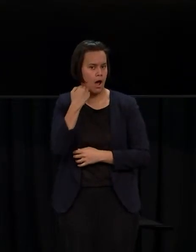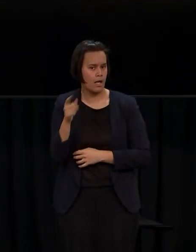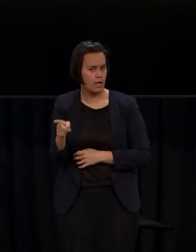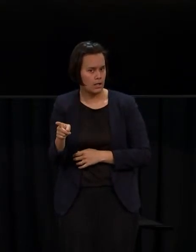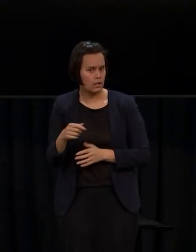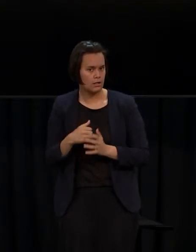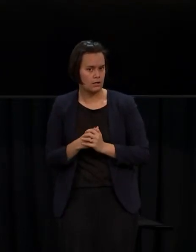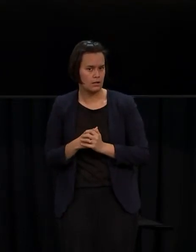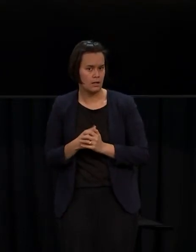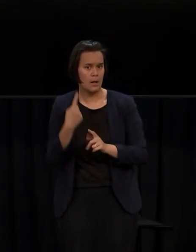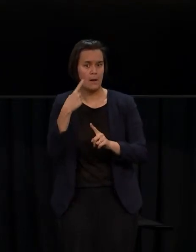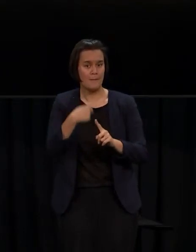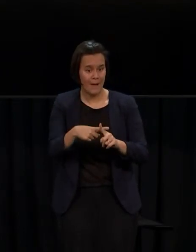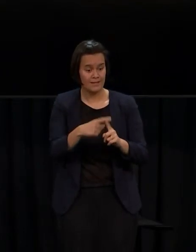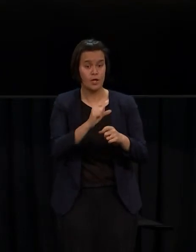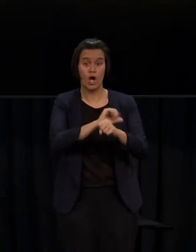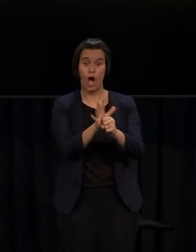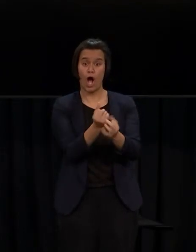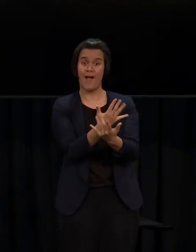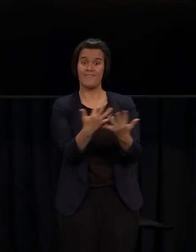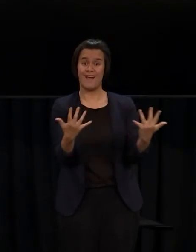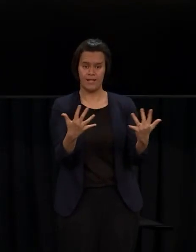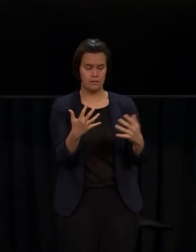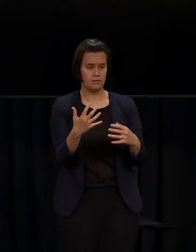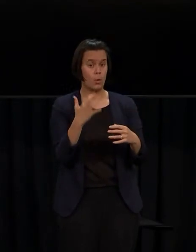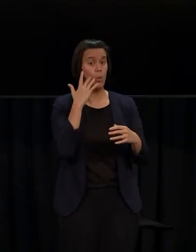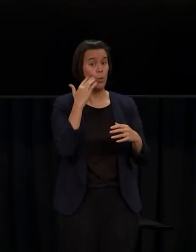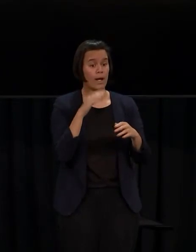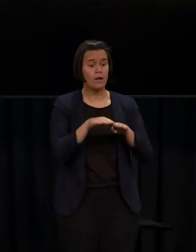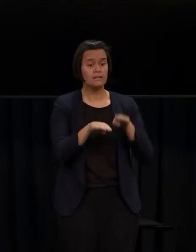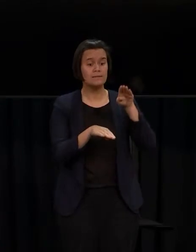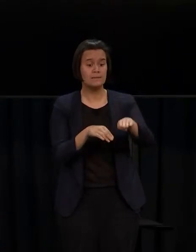think are going to be popping up in case numbers once Auckland makes that shift?